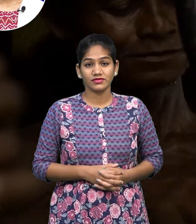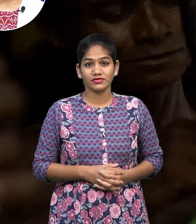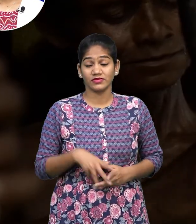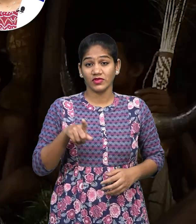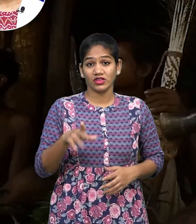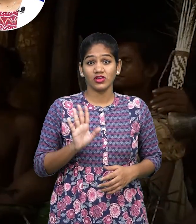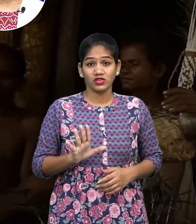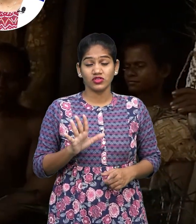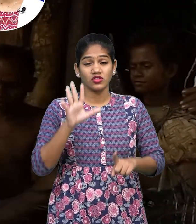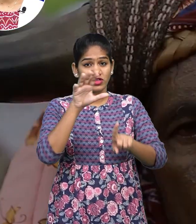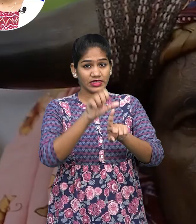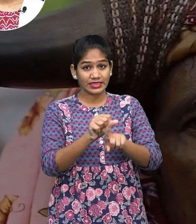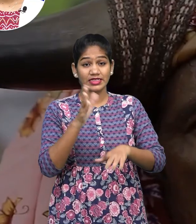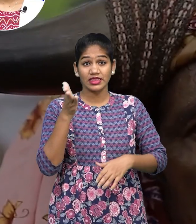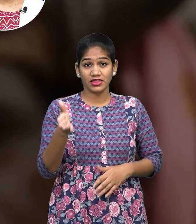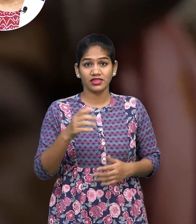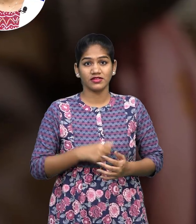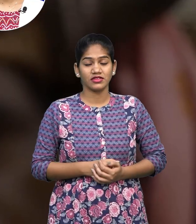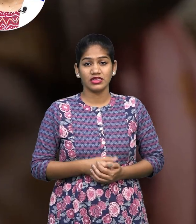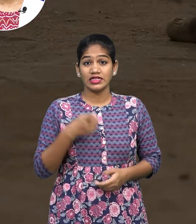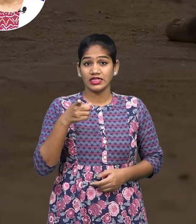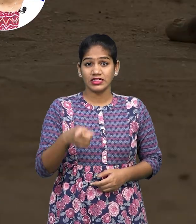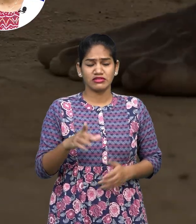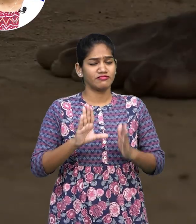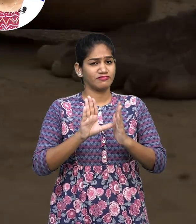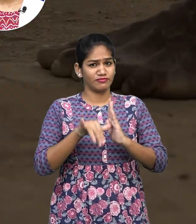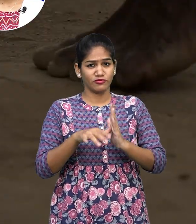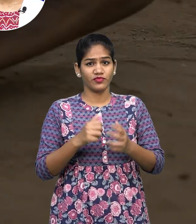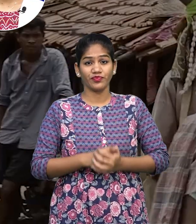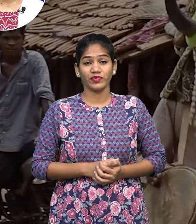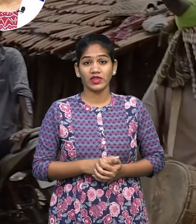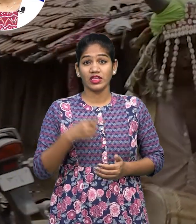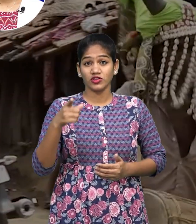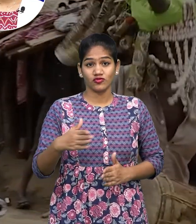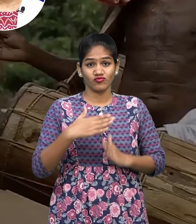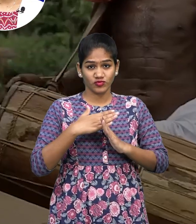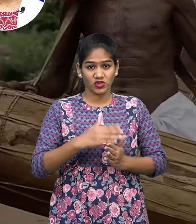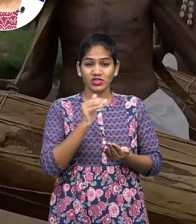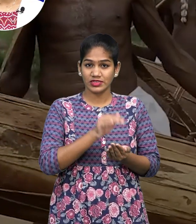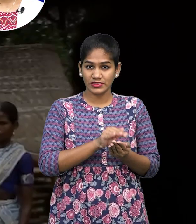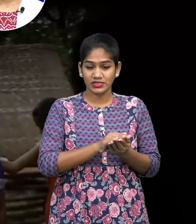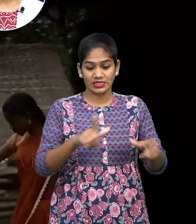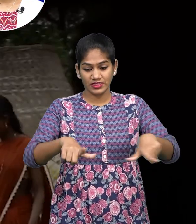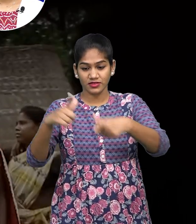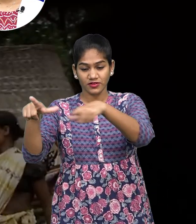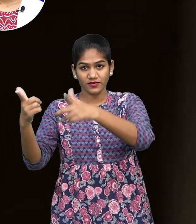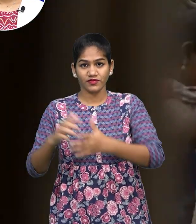It also recognized that it was impossible to preserve the